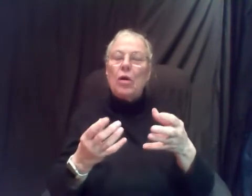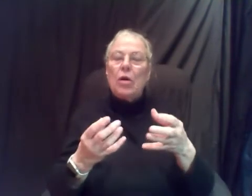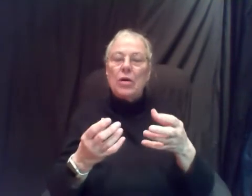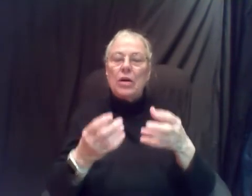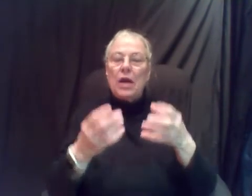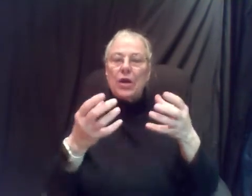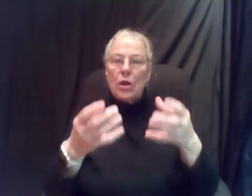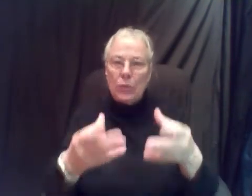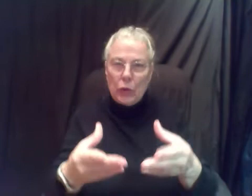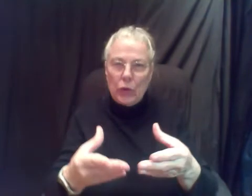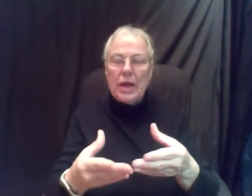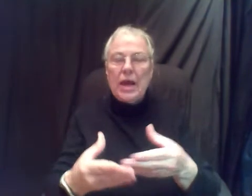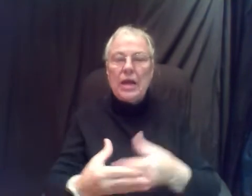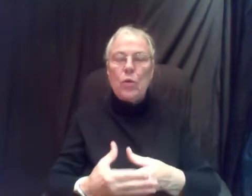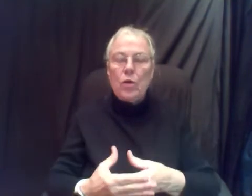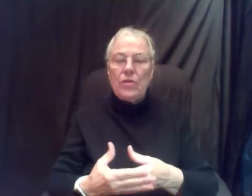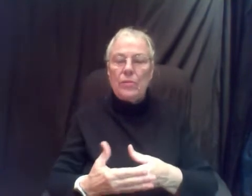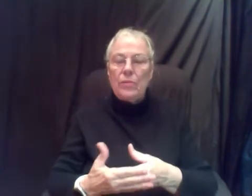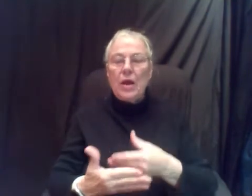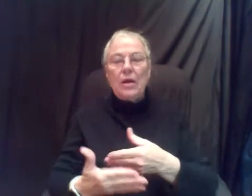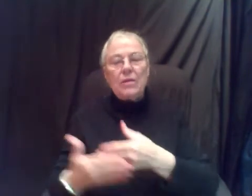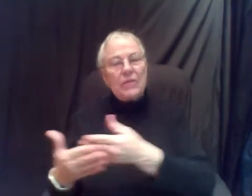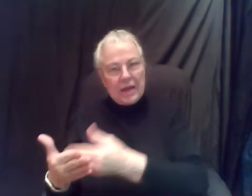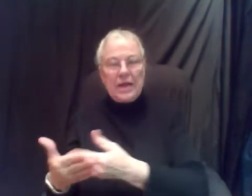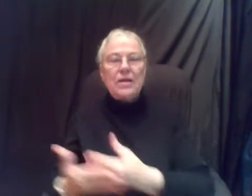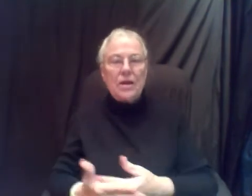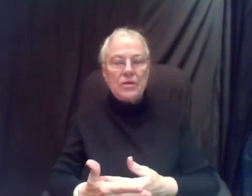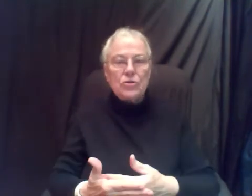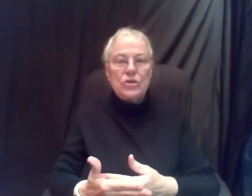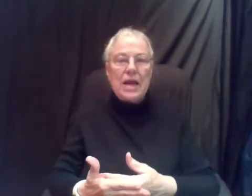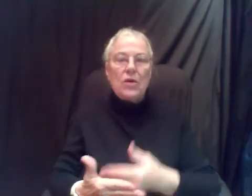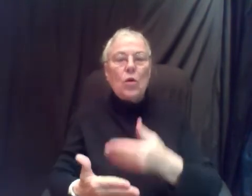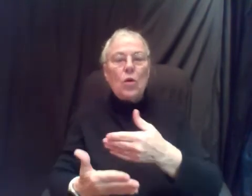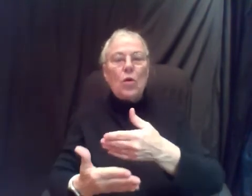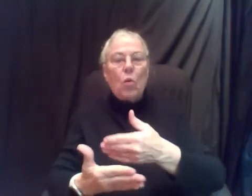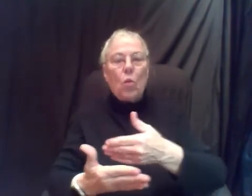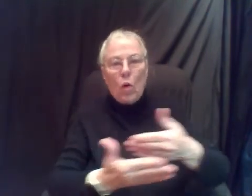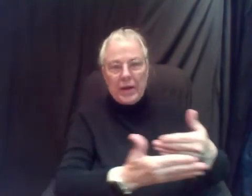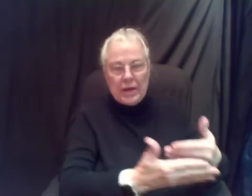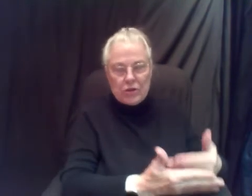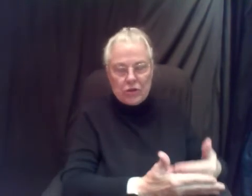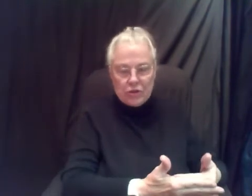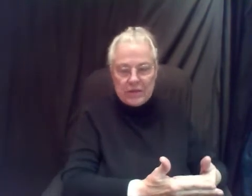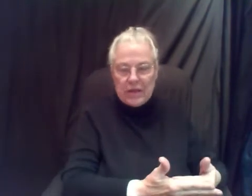are communicating with them, they need to understand what it is you're saying.